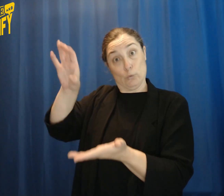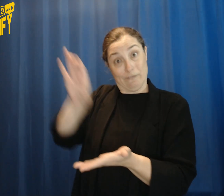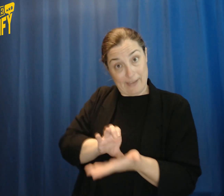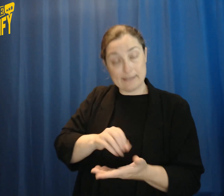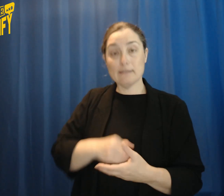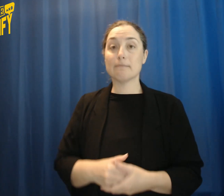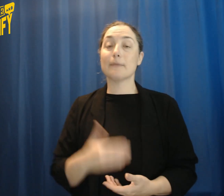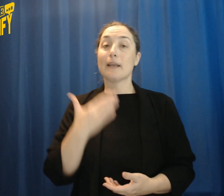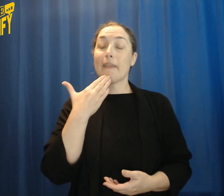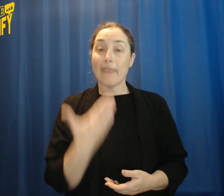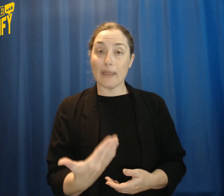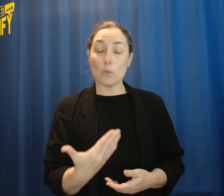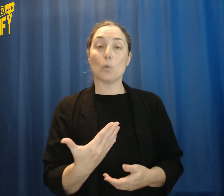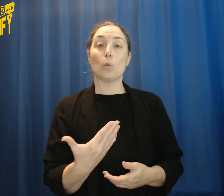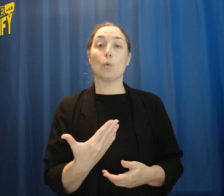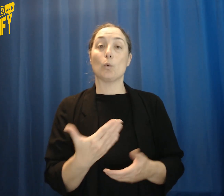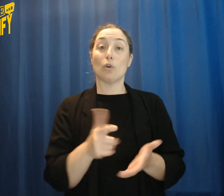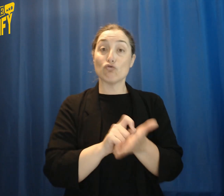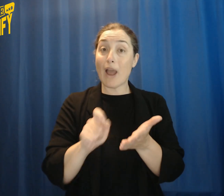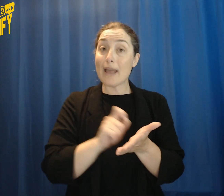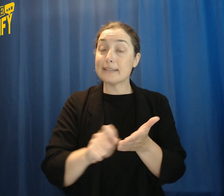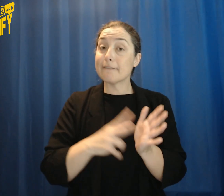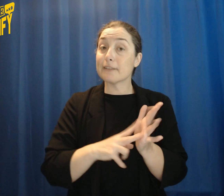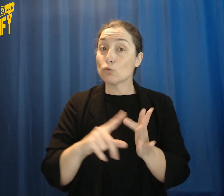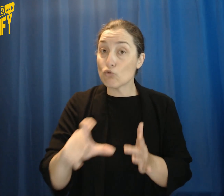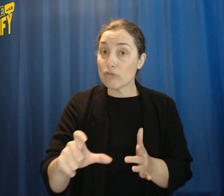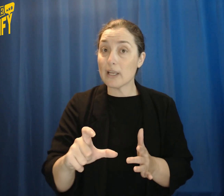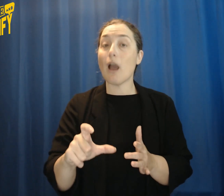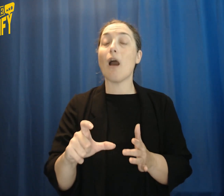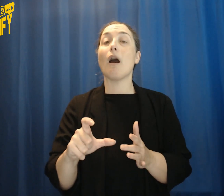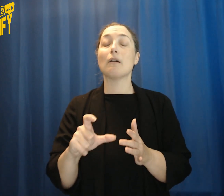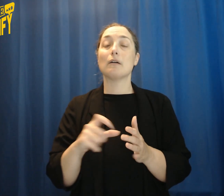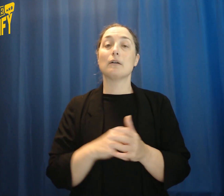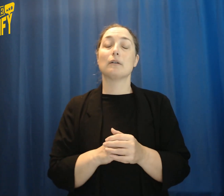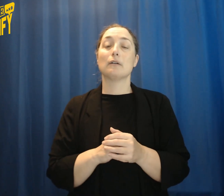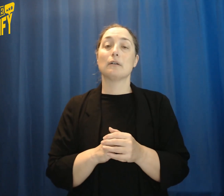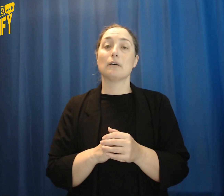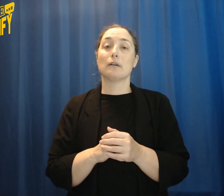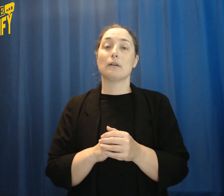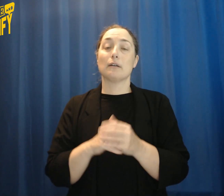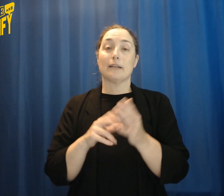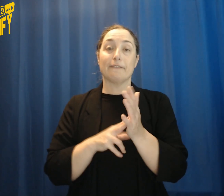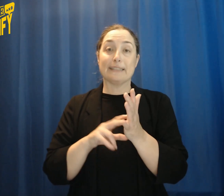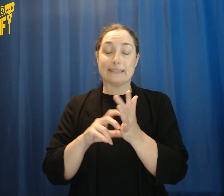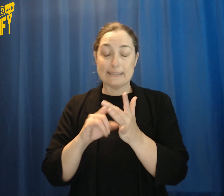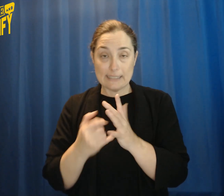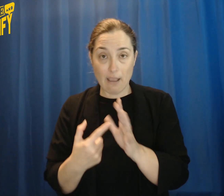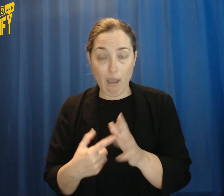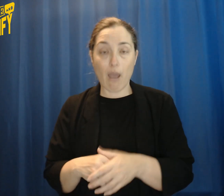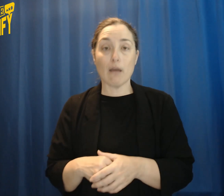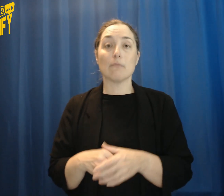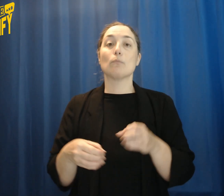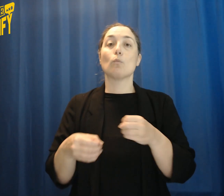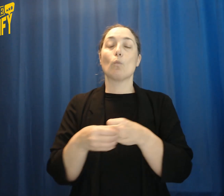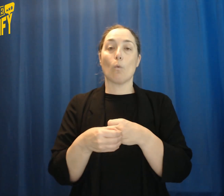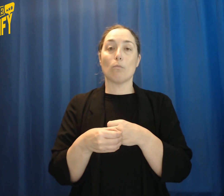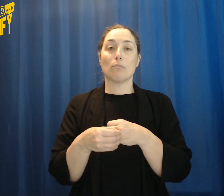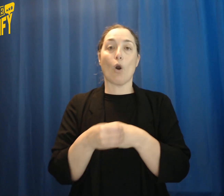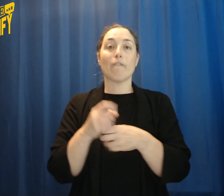you to Writers Victoria, 3CR, and the Office of Politician Andrew Giles.